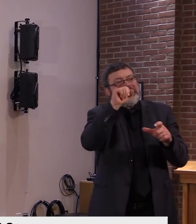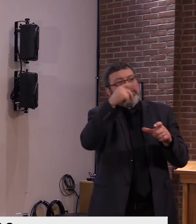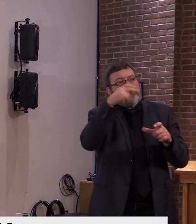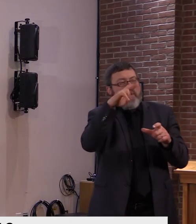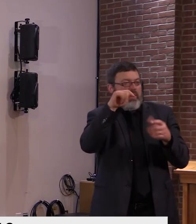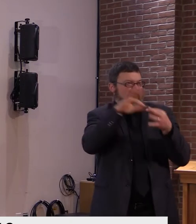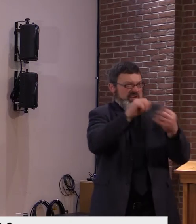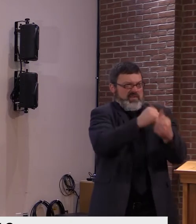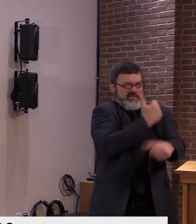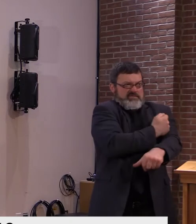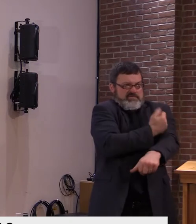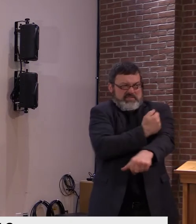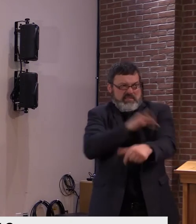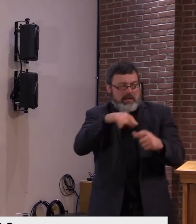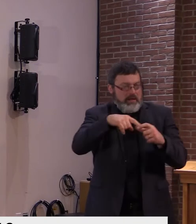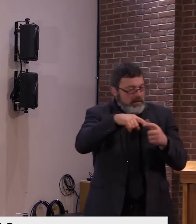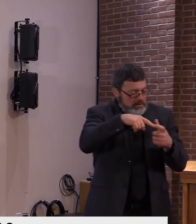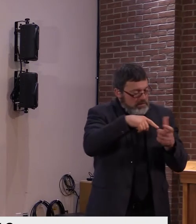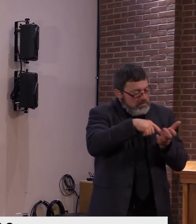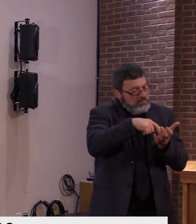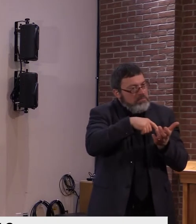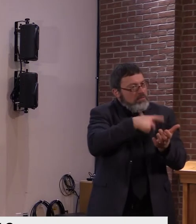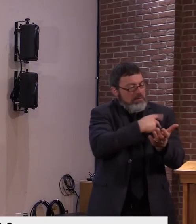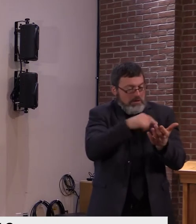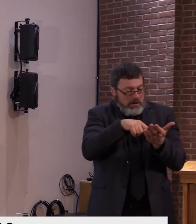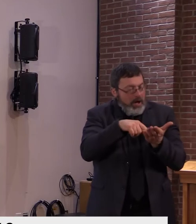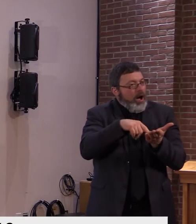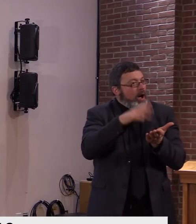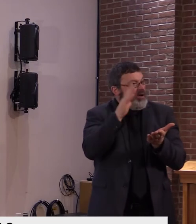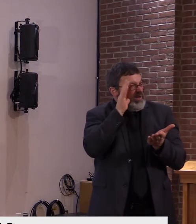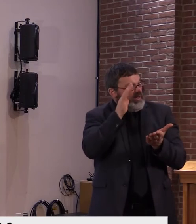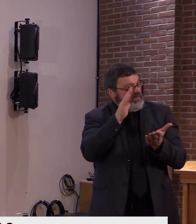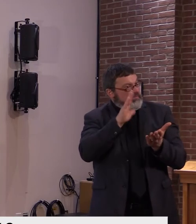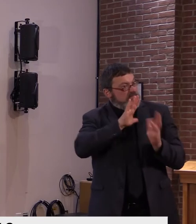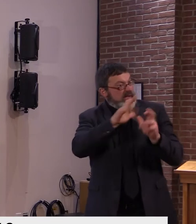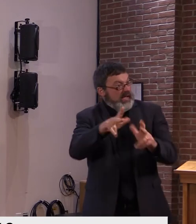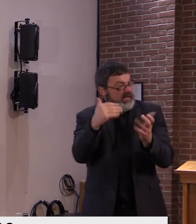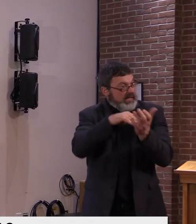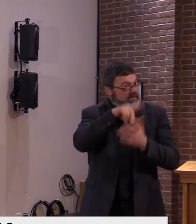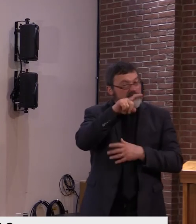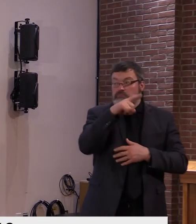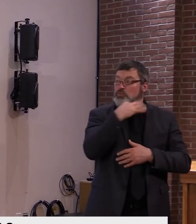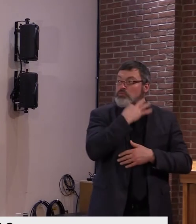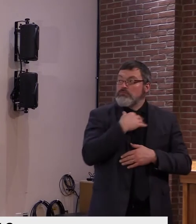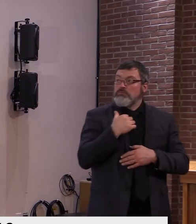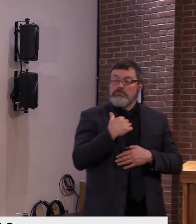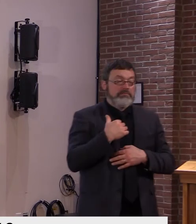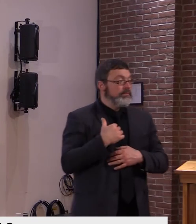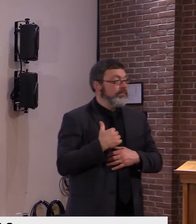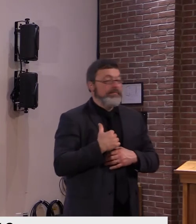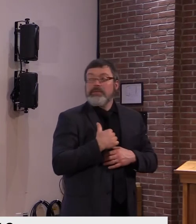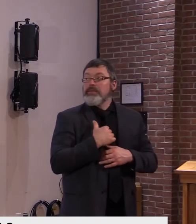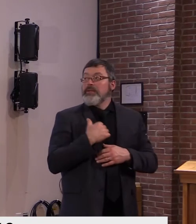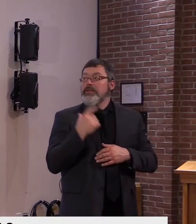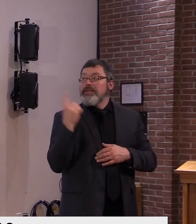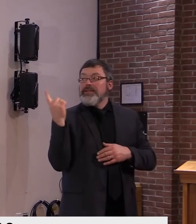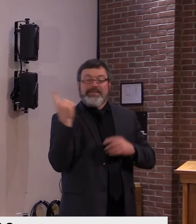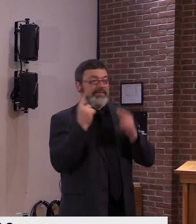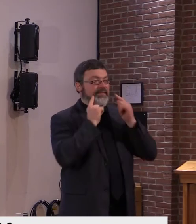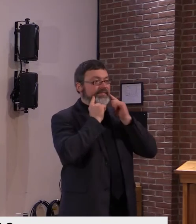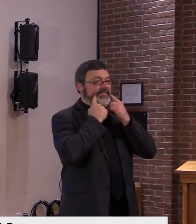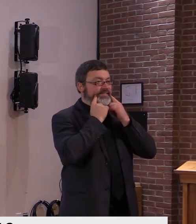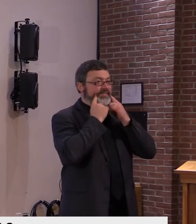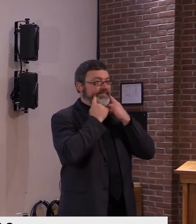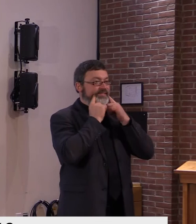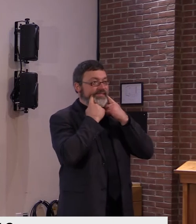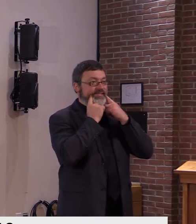big events or who knows what. But it's a wide open question. So it's probably not a lot of specificity, but I'd be curious about your thoughts